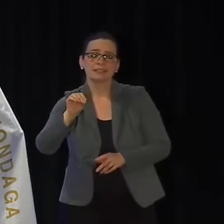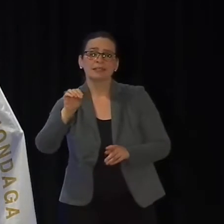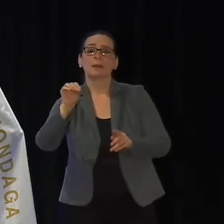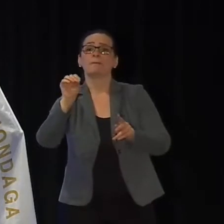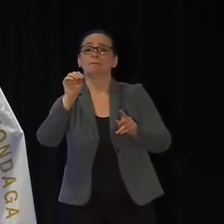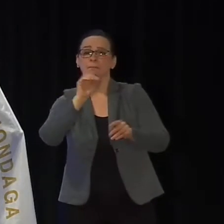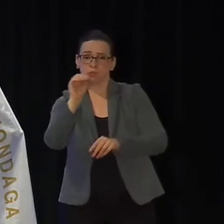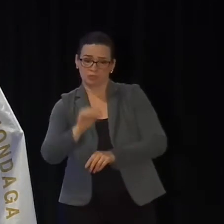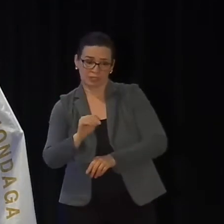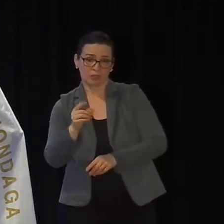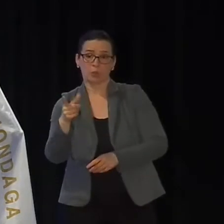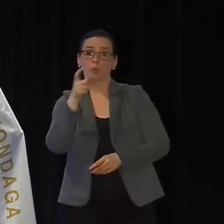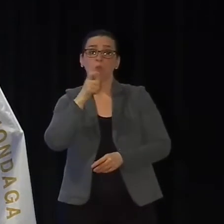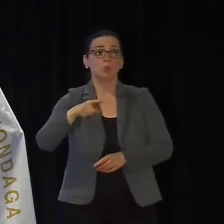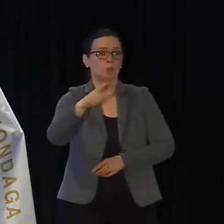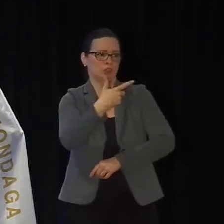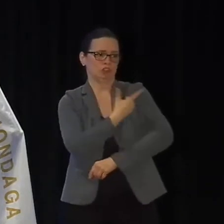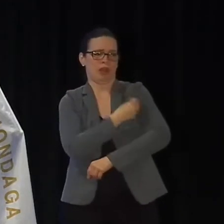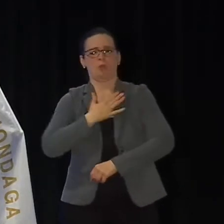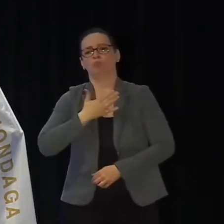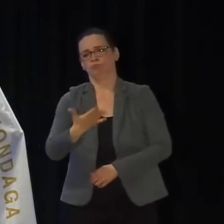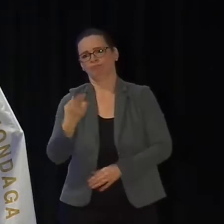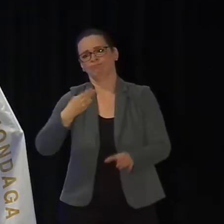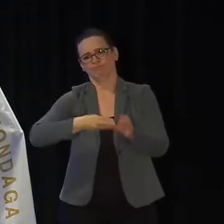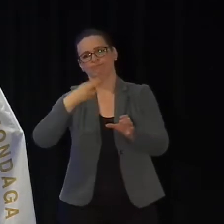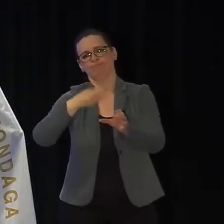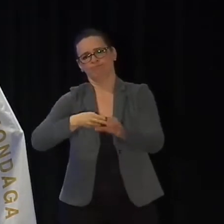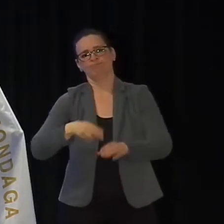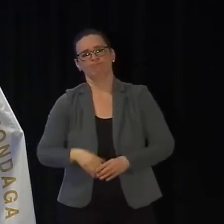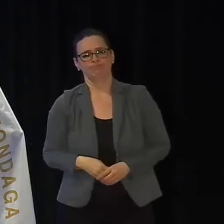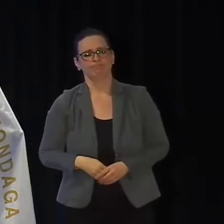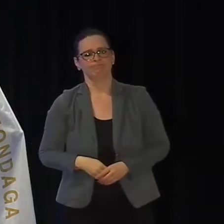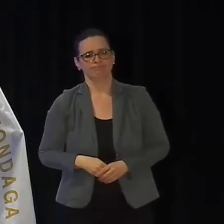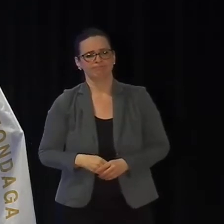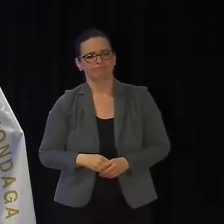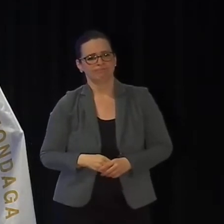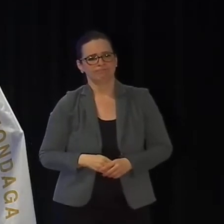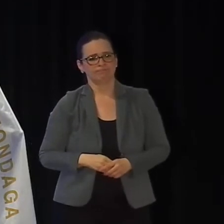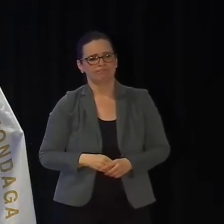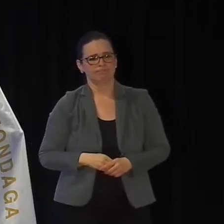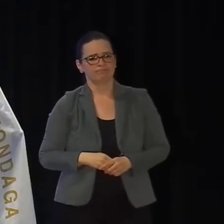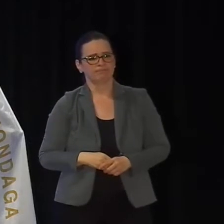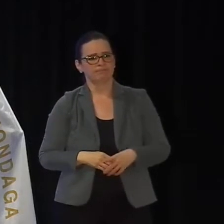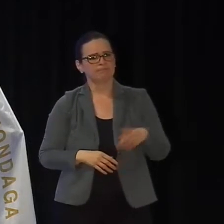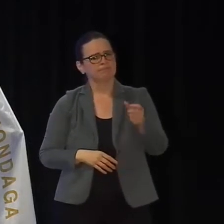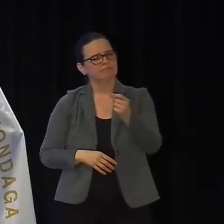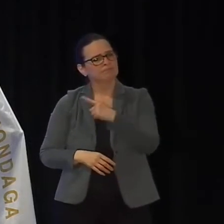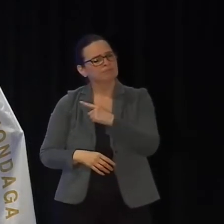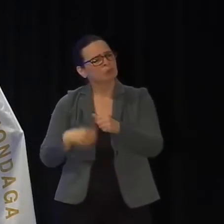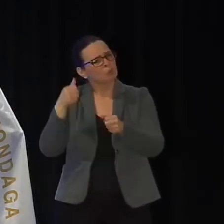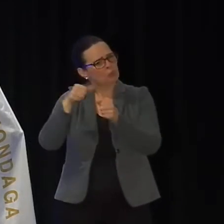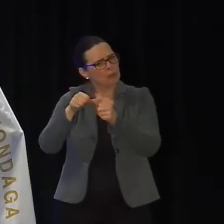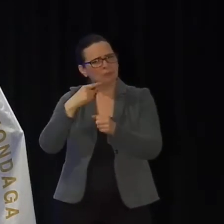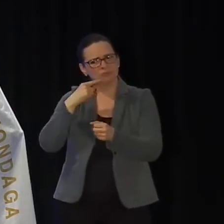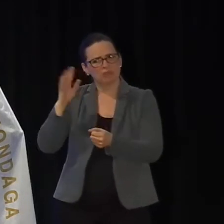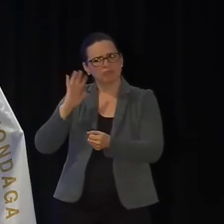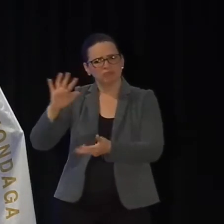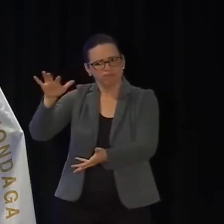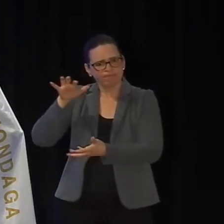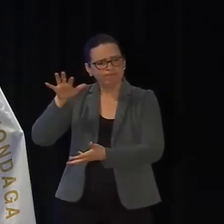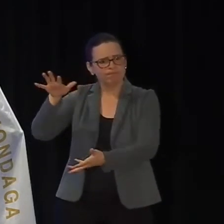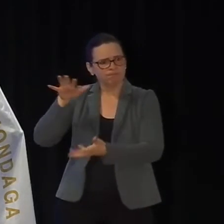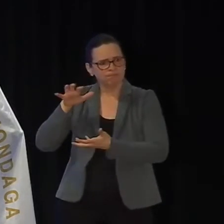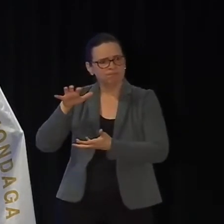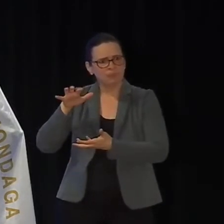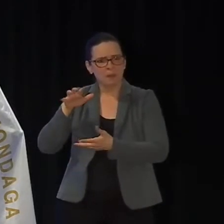challenge if the allotment stays the same as this week as it does for next week and with expanded eligibility? Yeah, it will, but